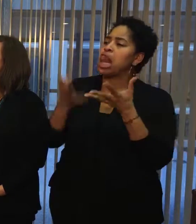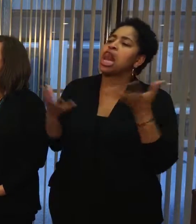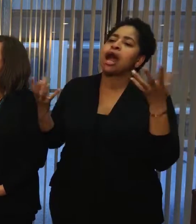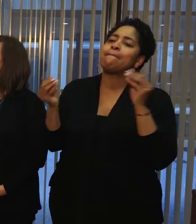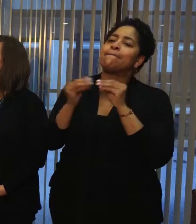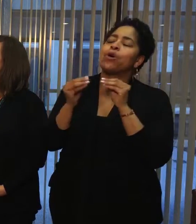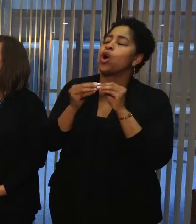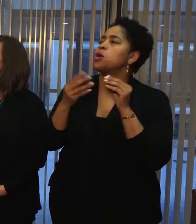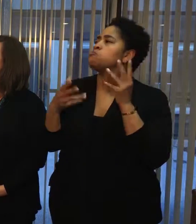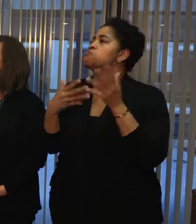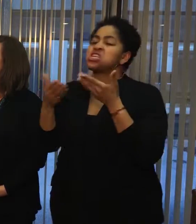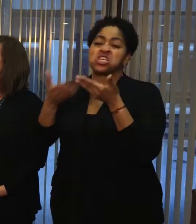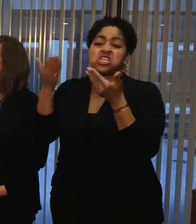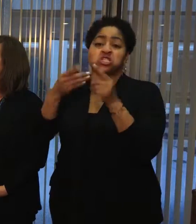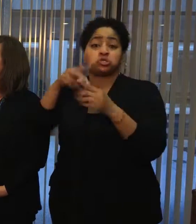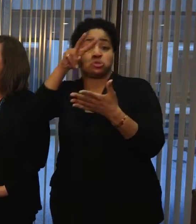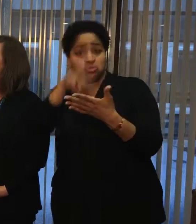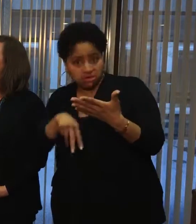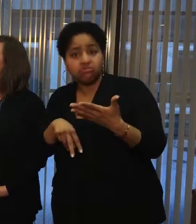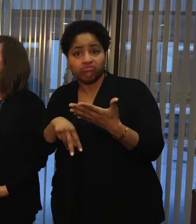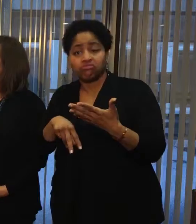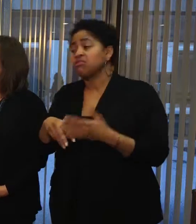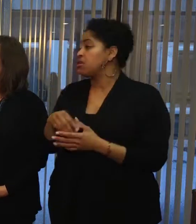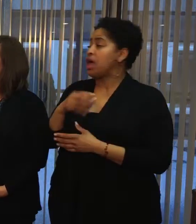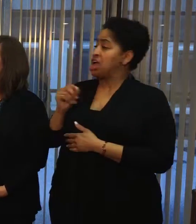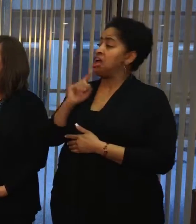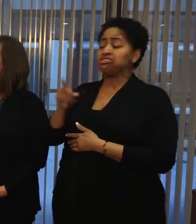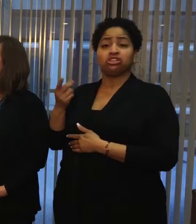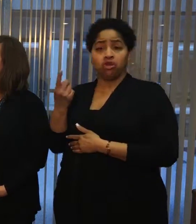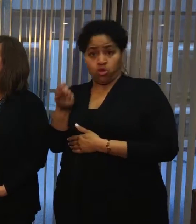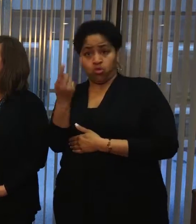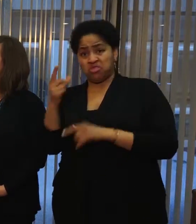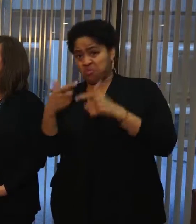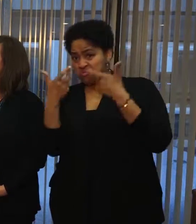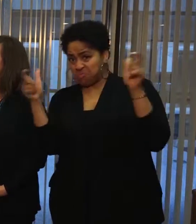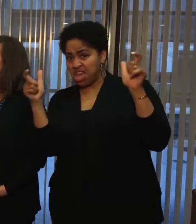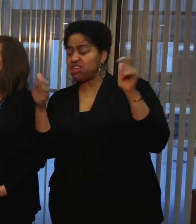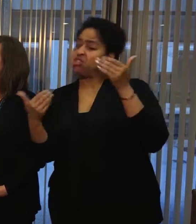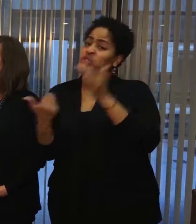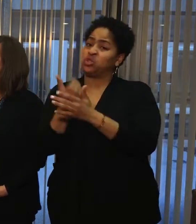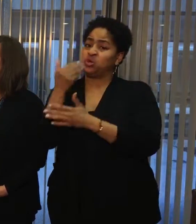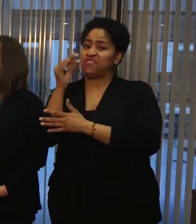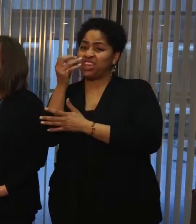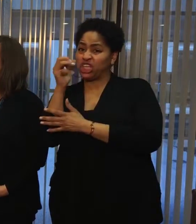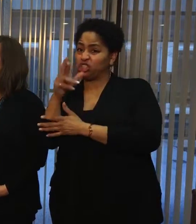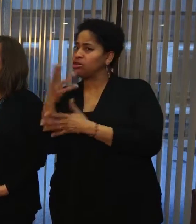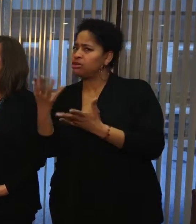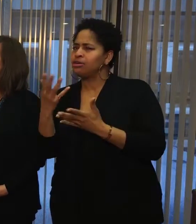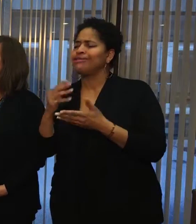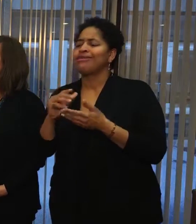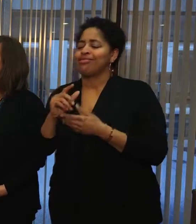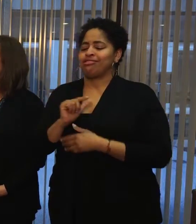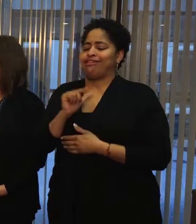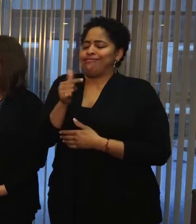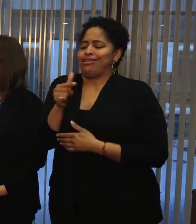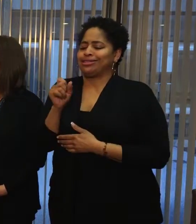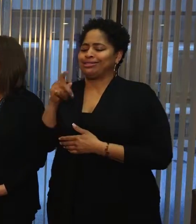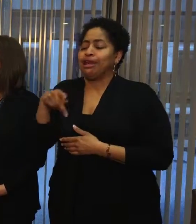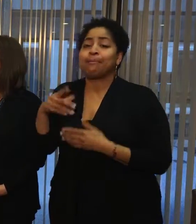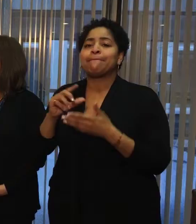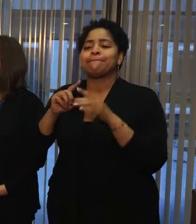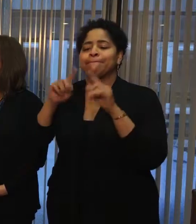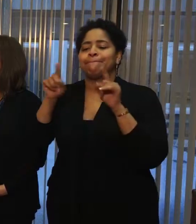lot more easier to read. And actually one of the biggest new features is actually this next steps